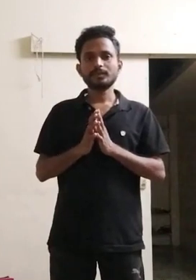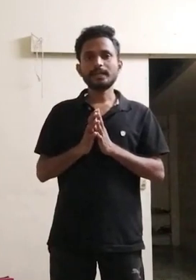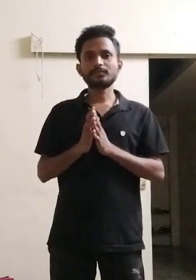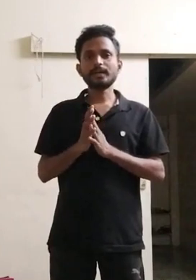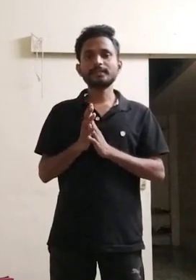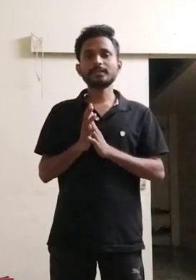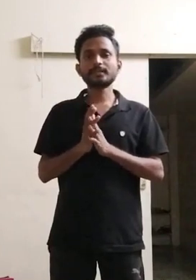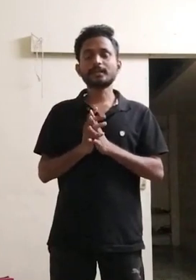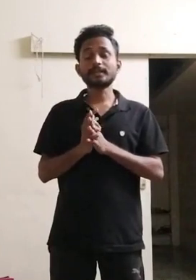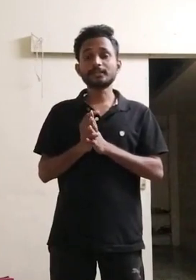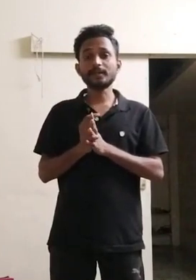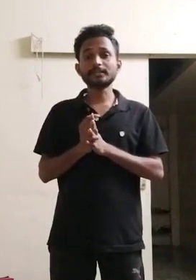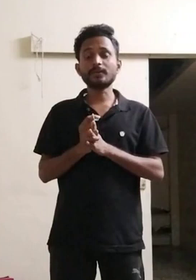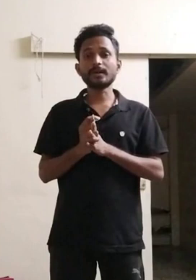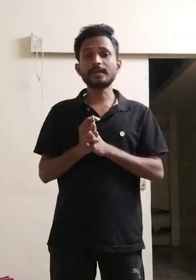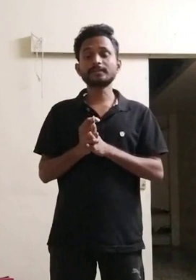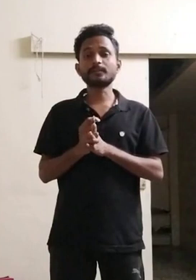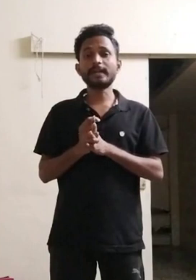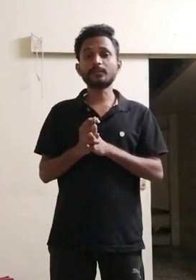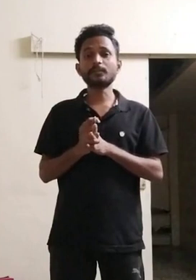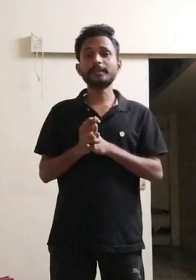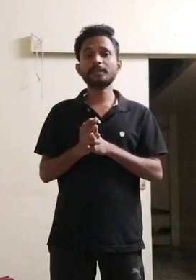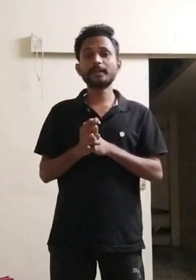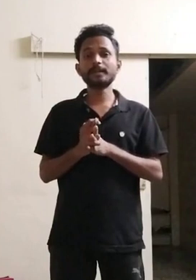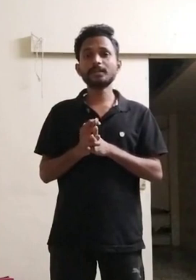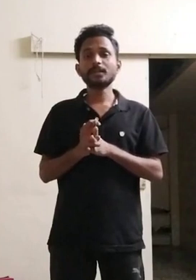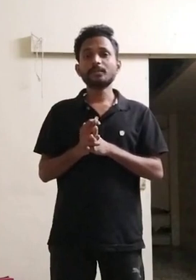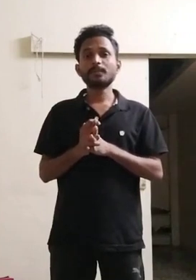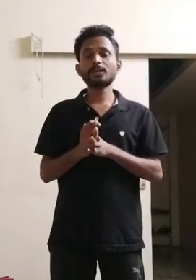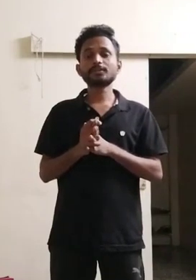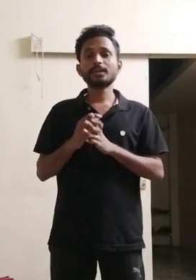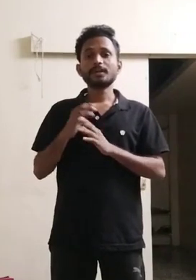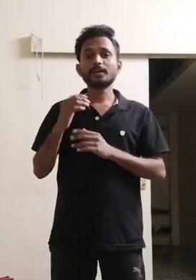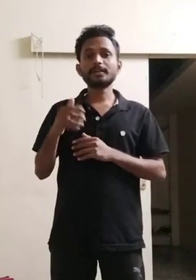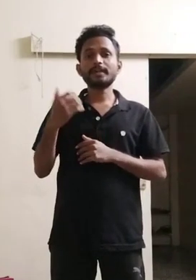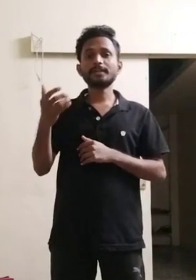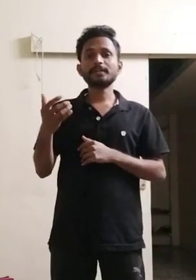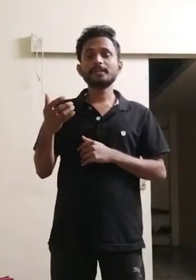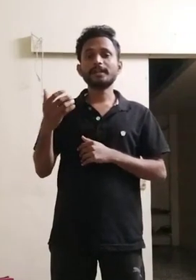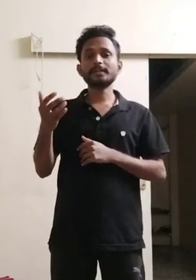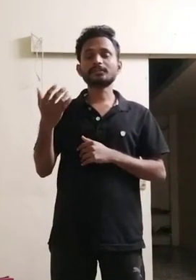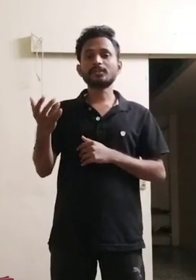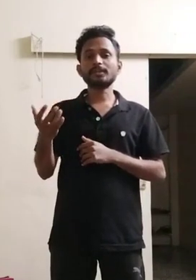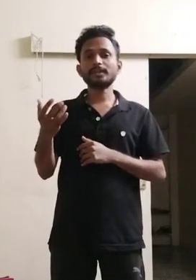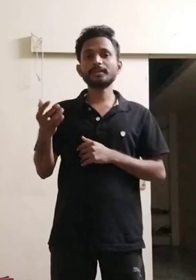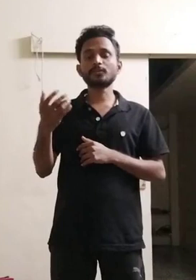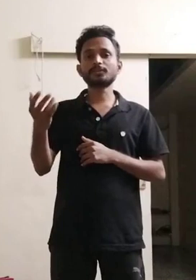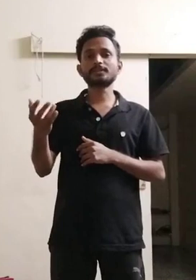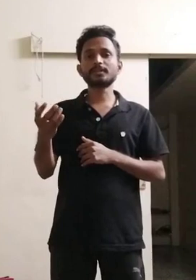That's why Java card is a platform independent, because run any processor